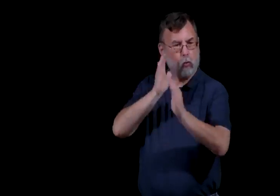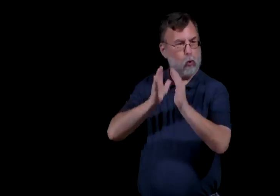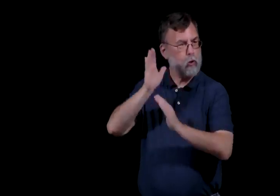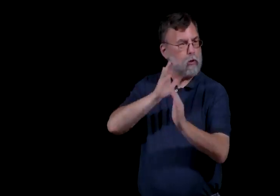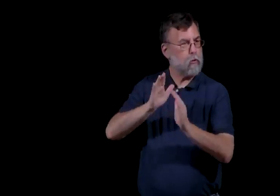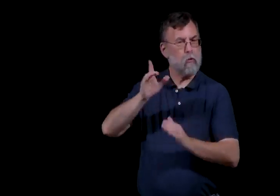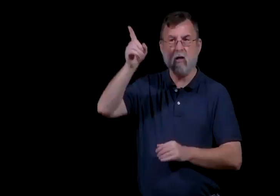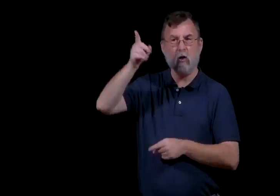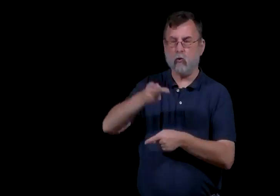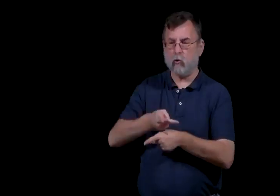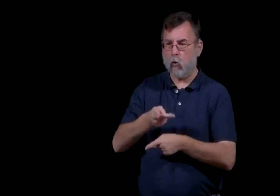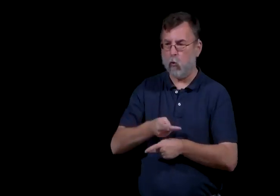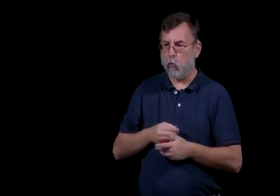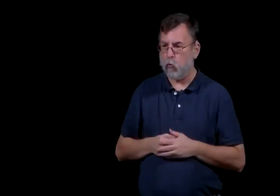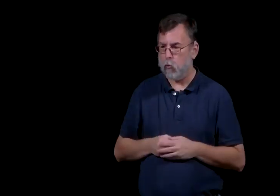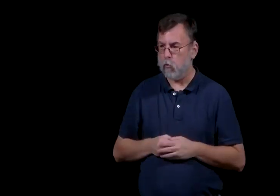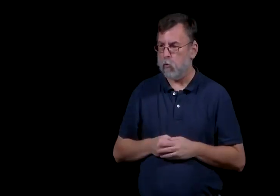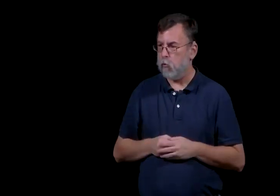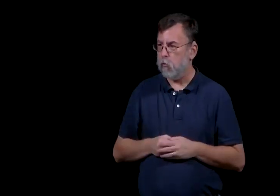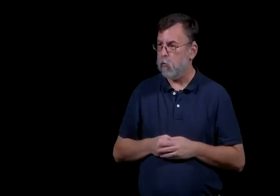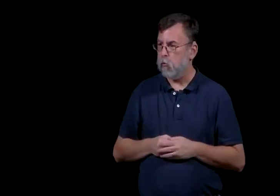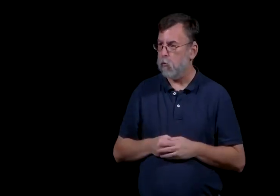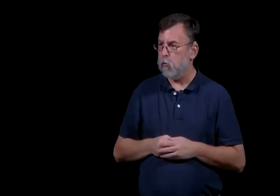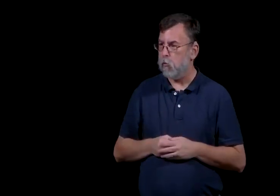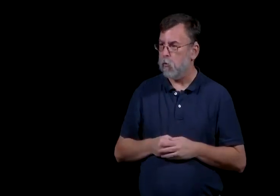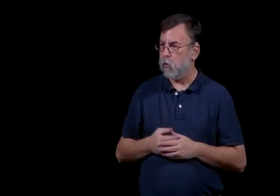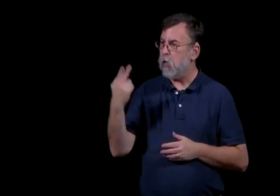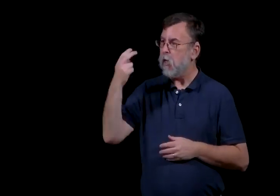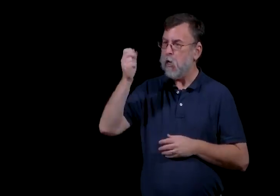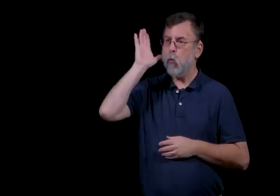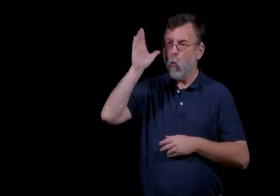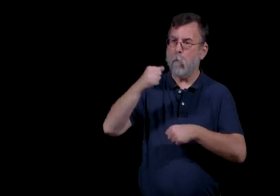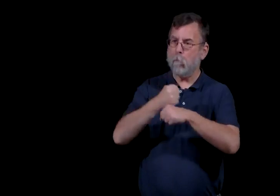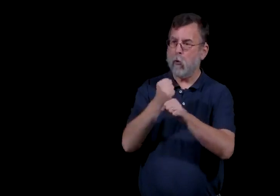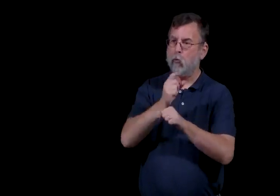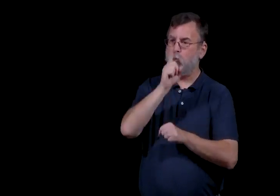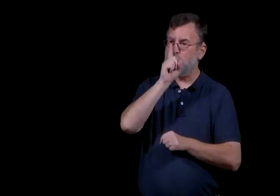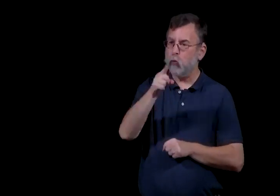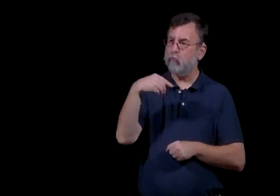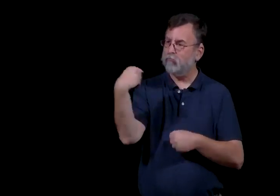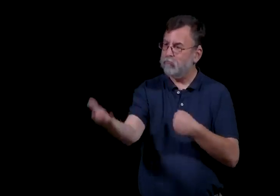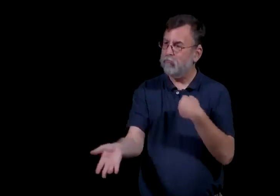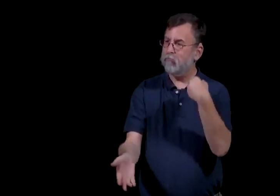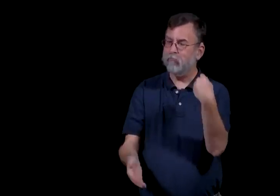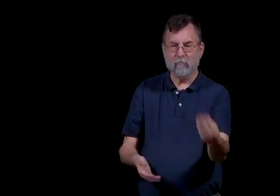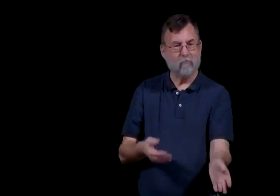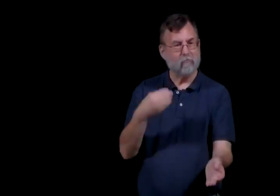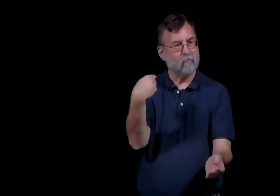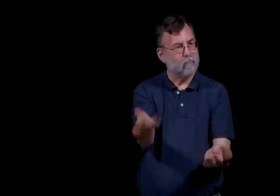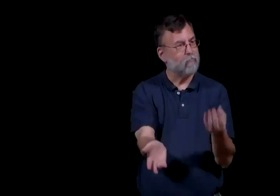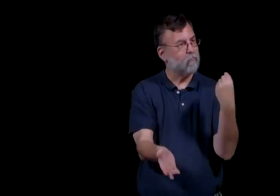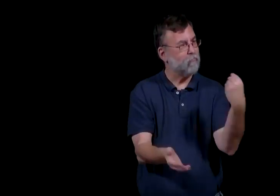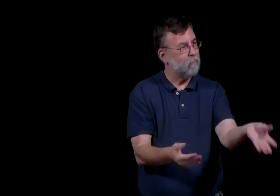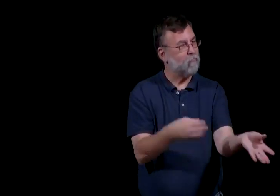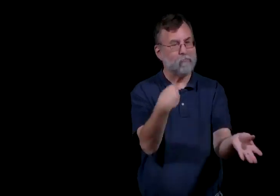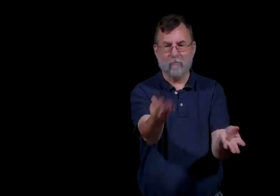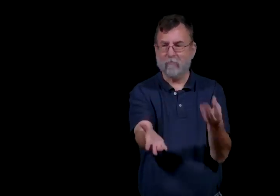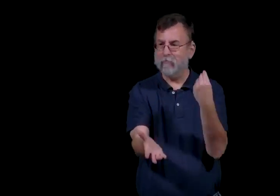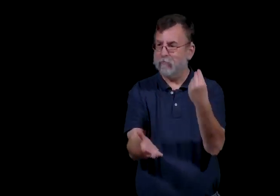will have its own worries. God will take care of it. He will make sure that you are taken care of